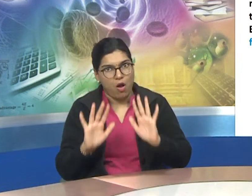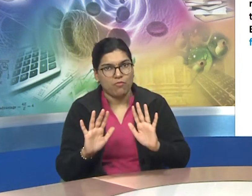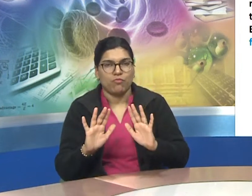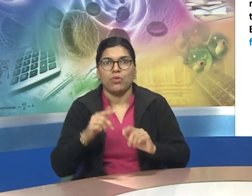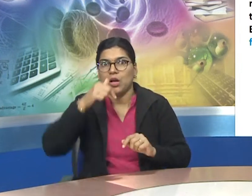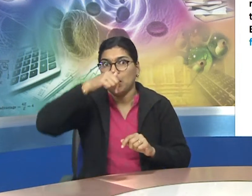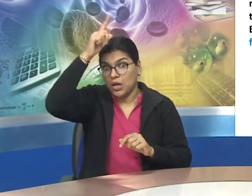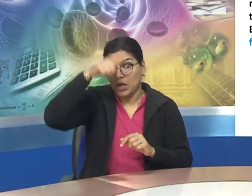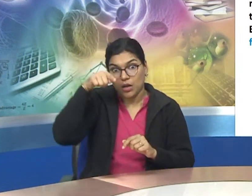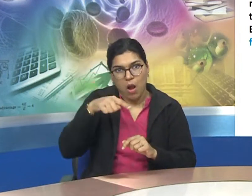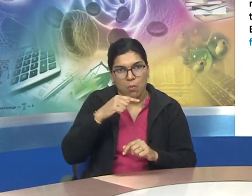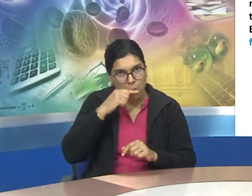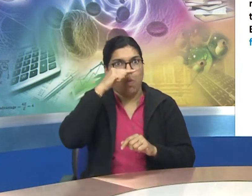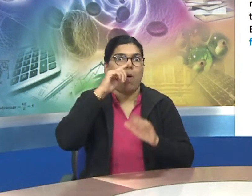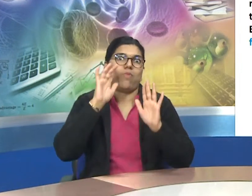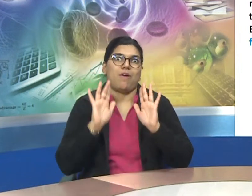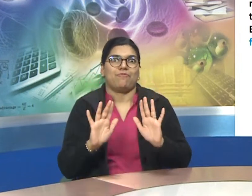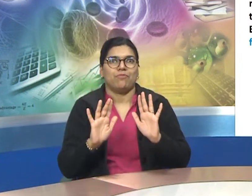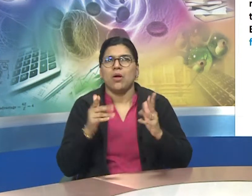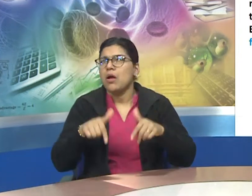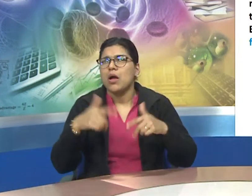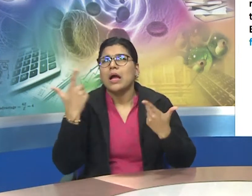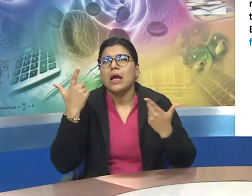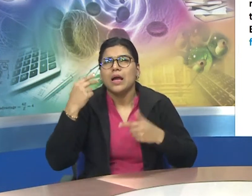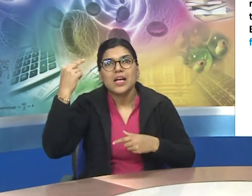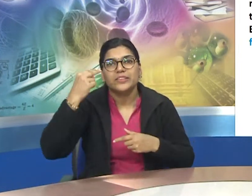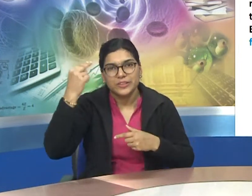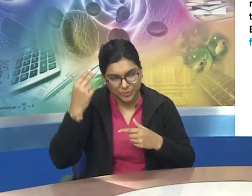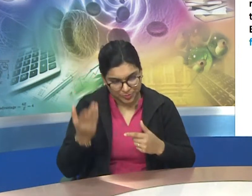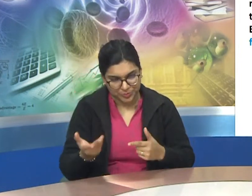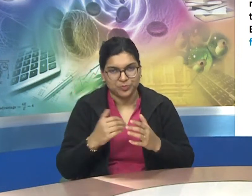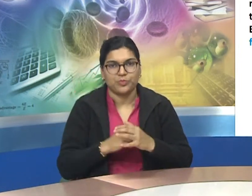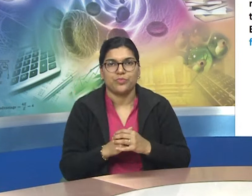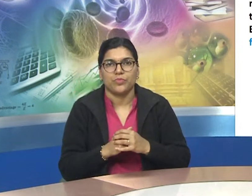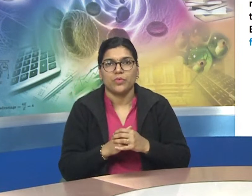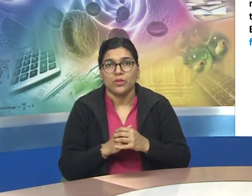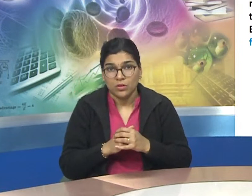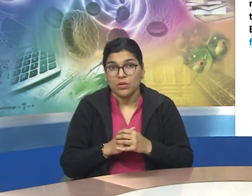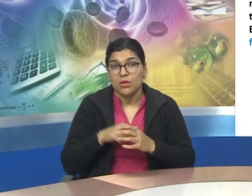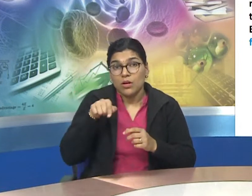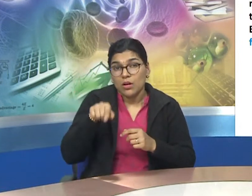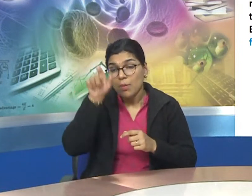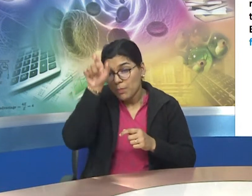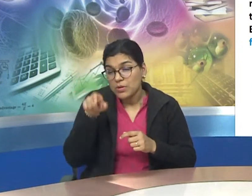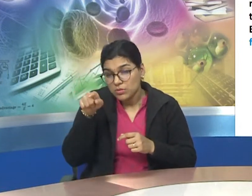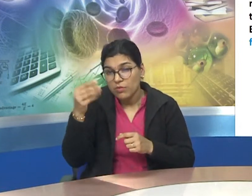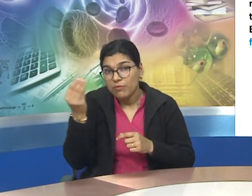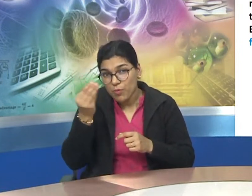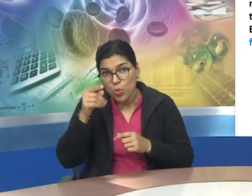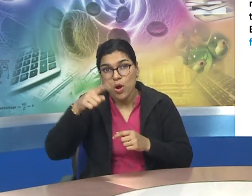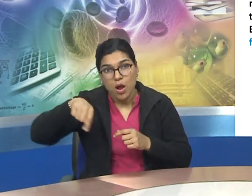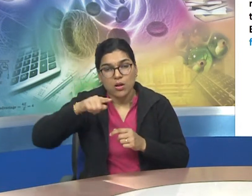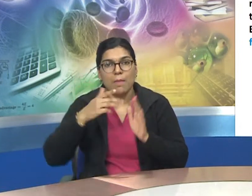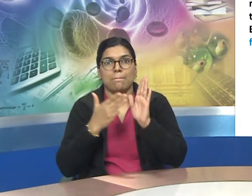And the good news about the clean energy is that we in